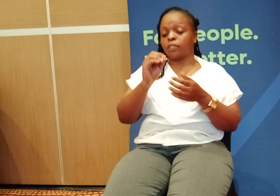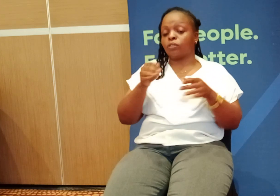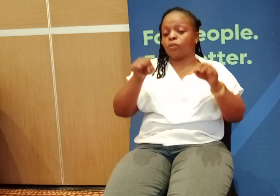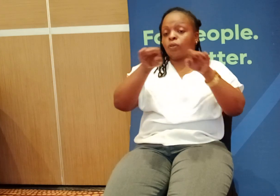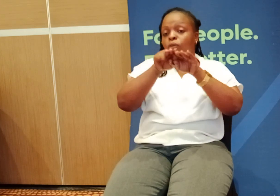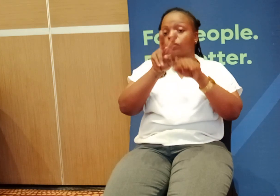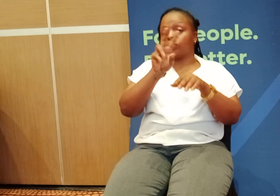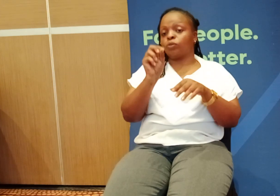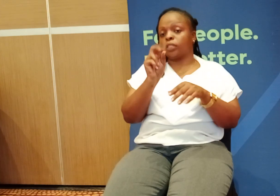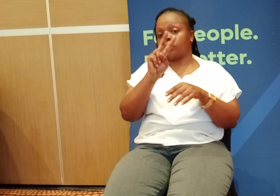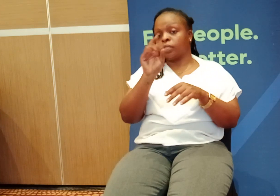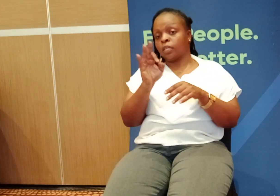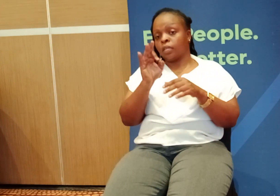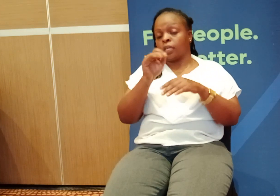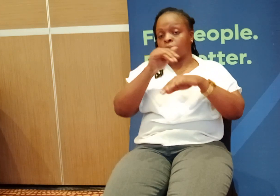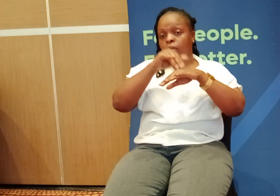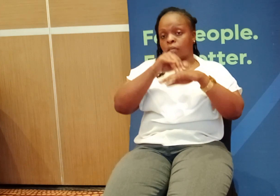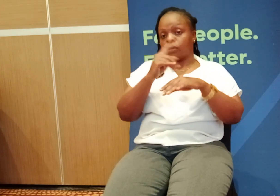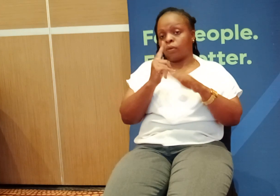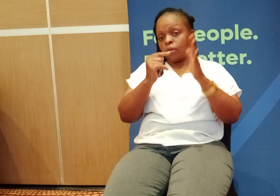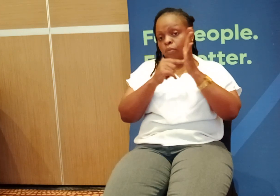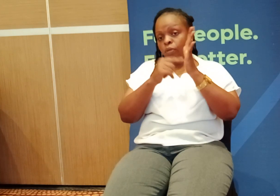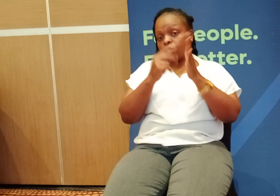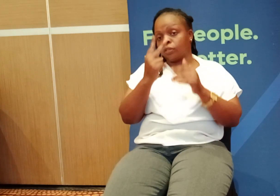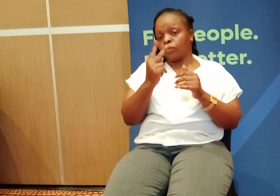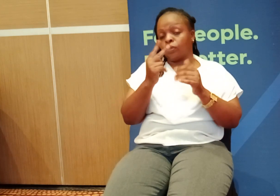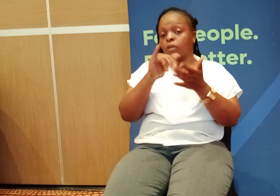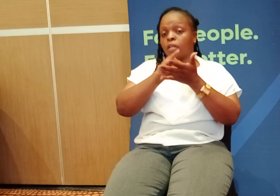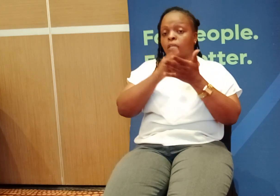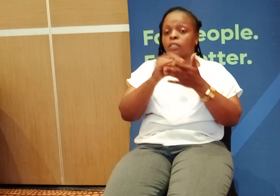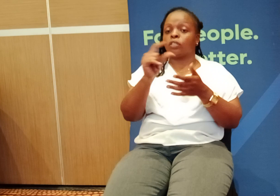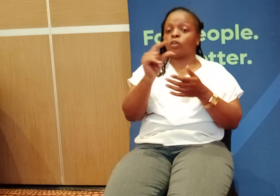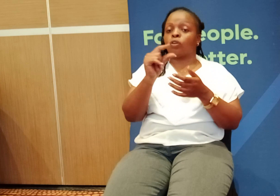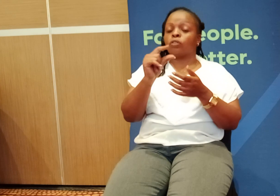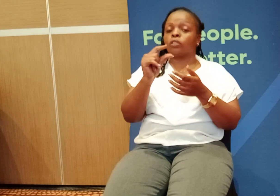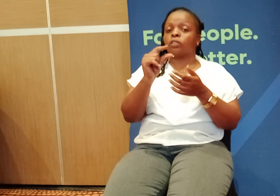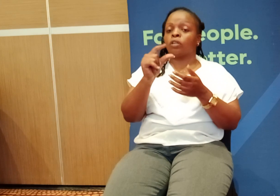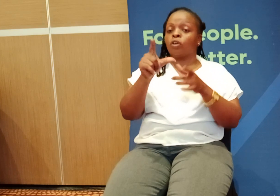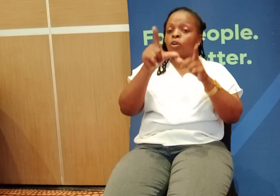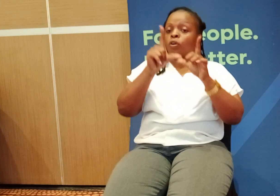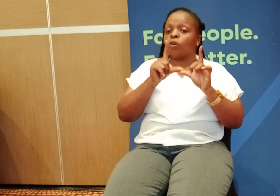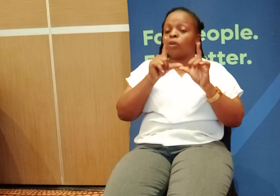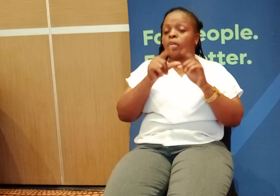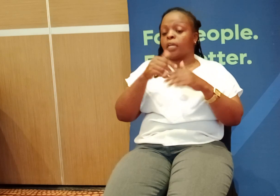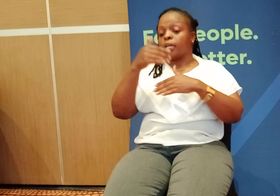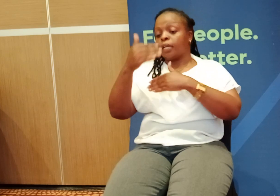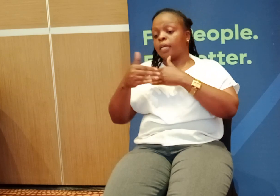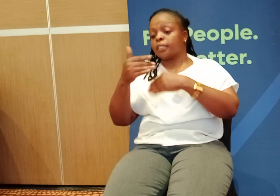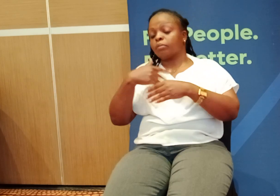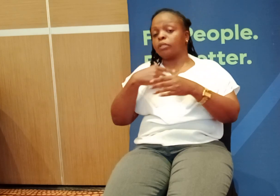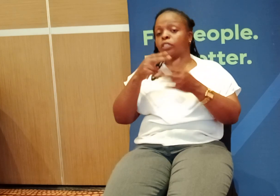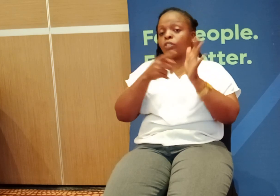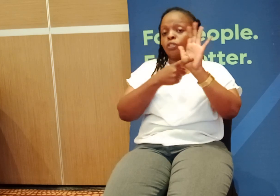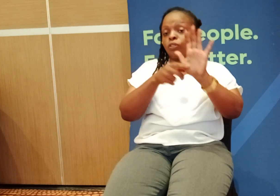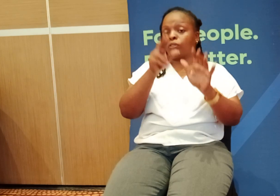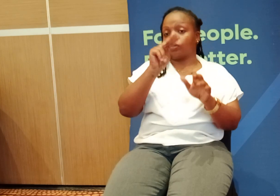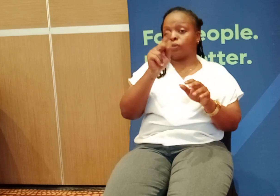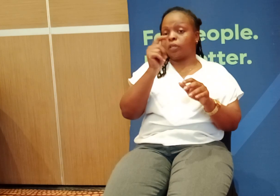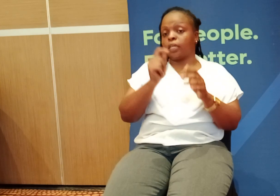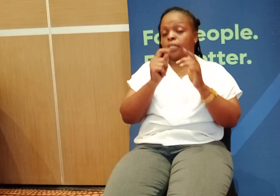2023 at 1.2. This is gross loans. The previous slide was showing net. The key drivers from a sector point of